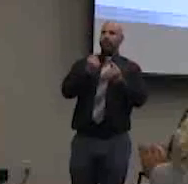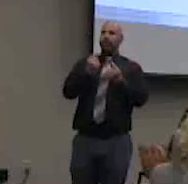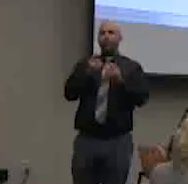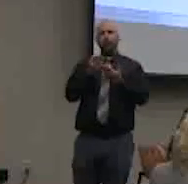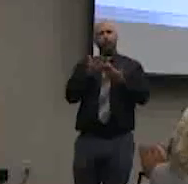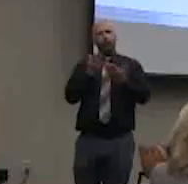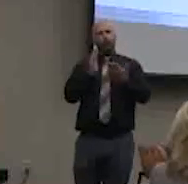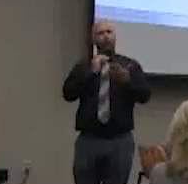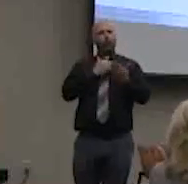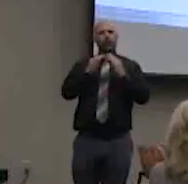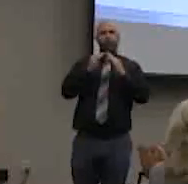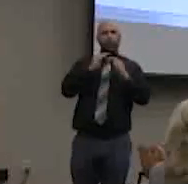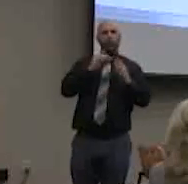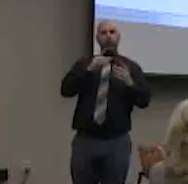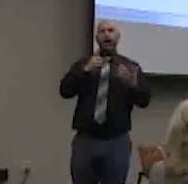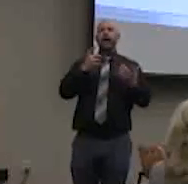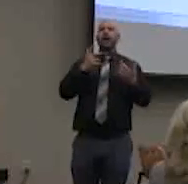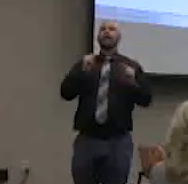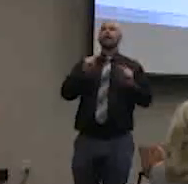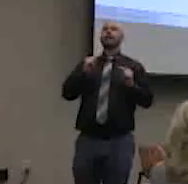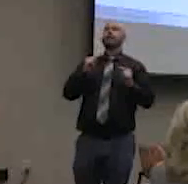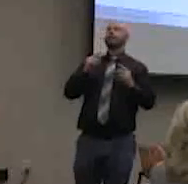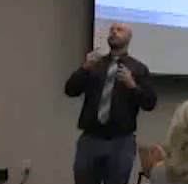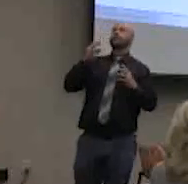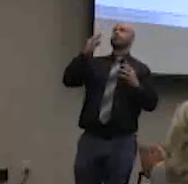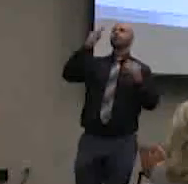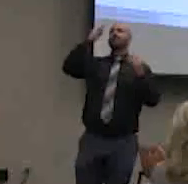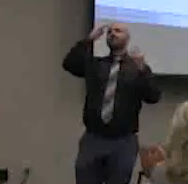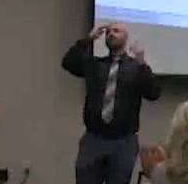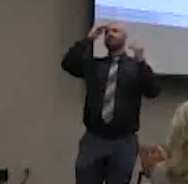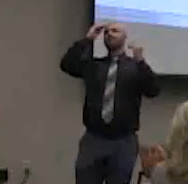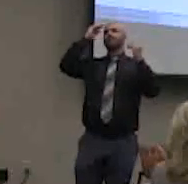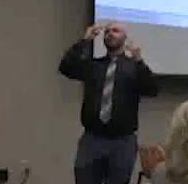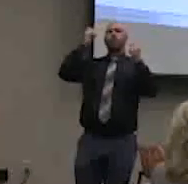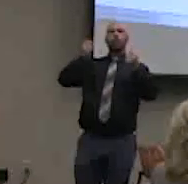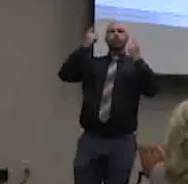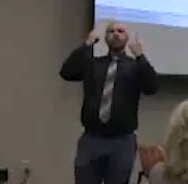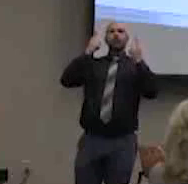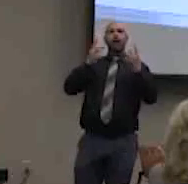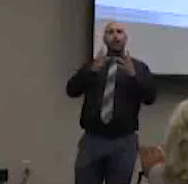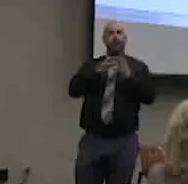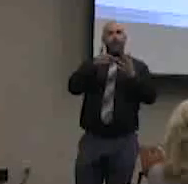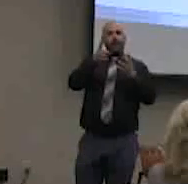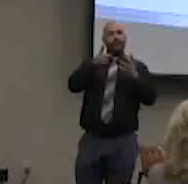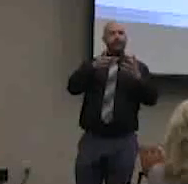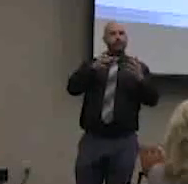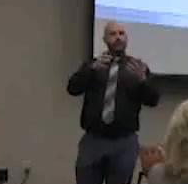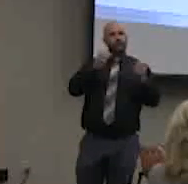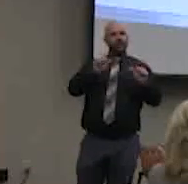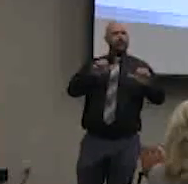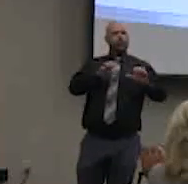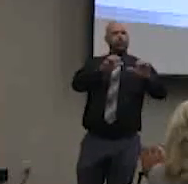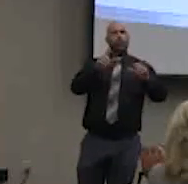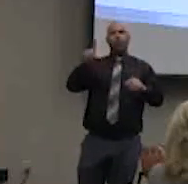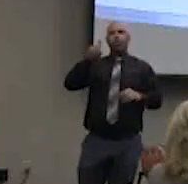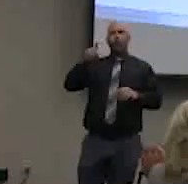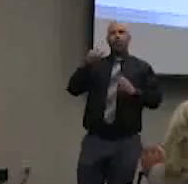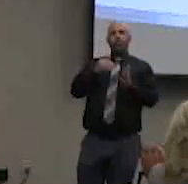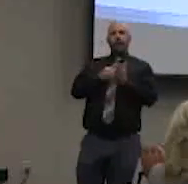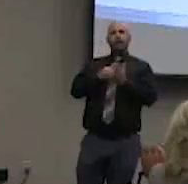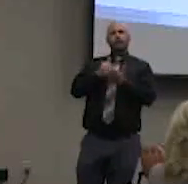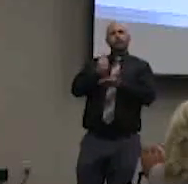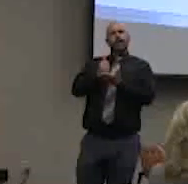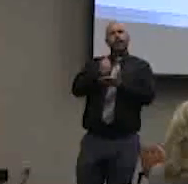I'm just trying to sort of wrap my head around it. It strikes me that a lot of this is doable. The $100,000 obviously is quite helpful for multiple years to help fill